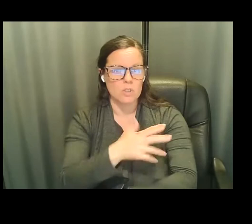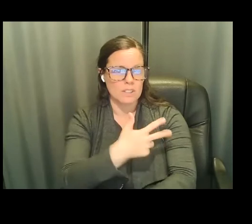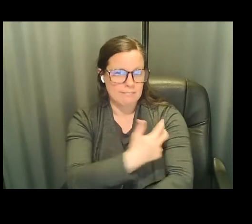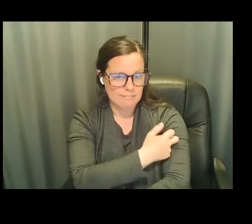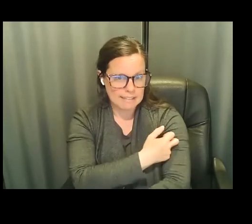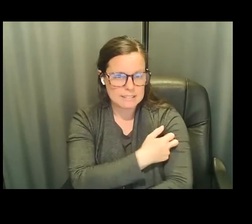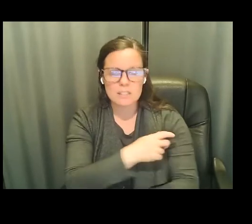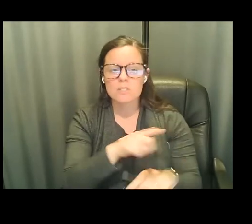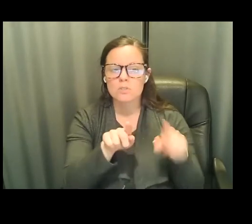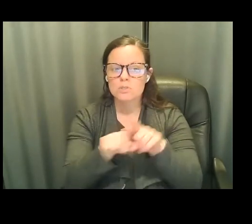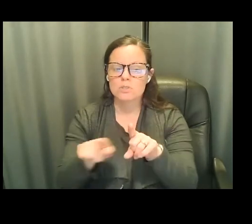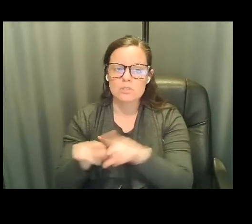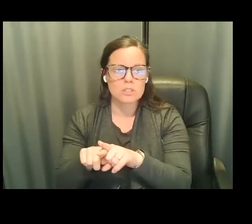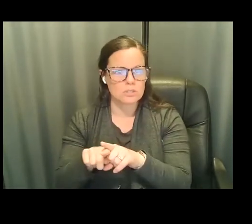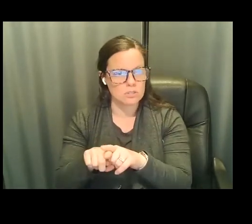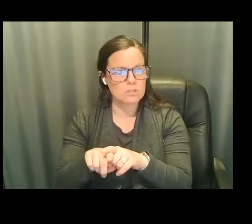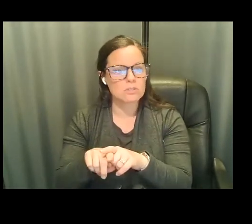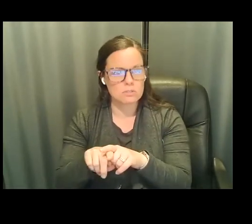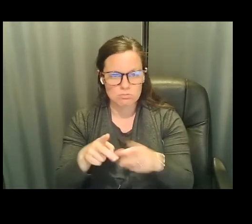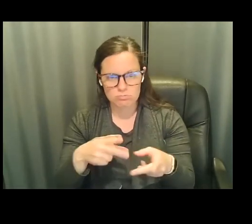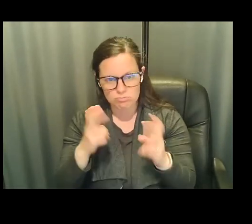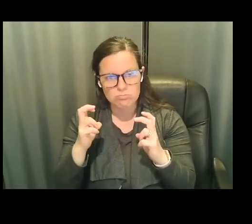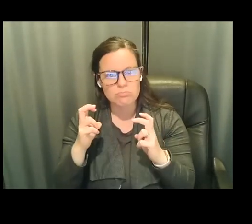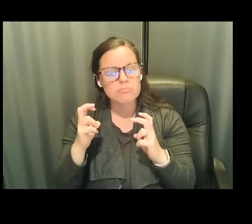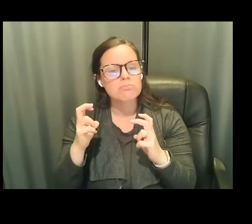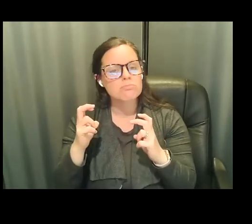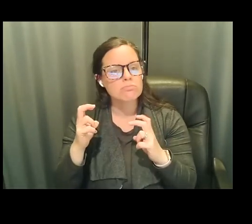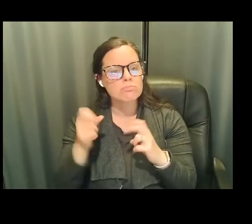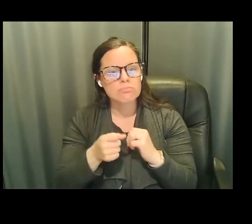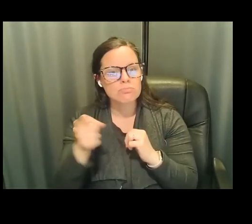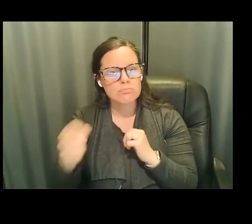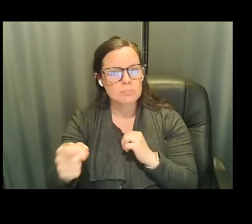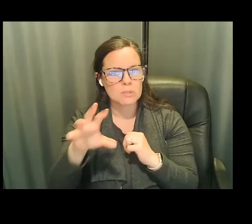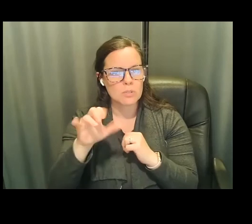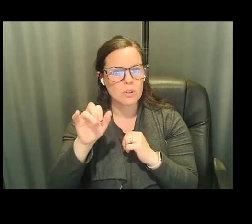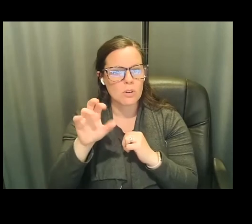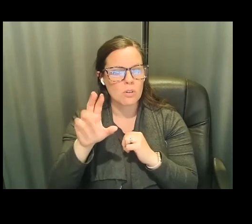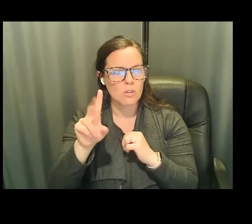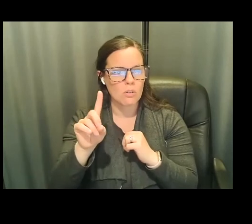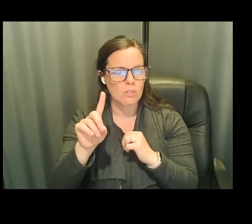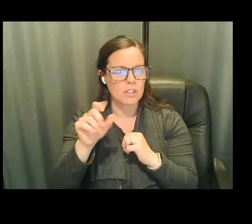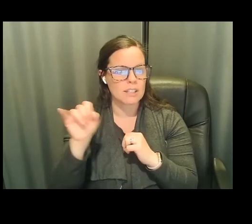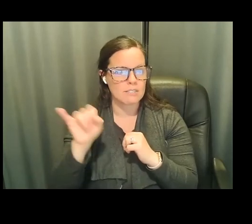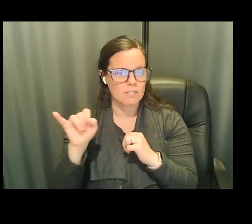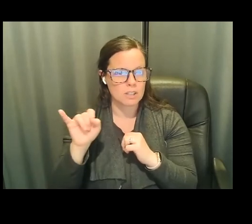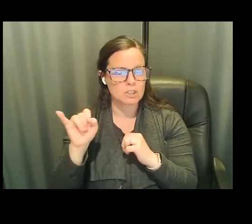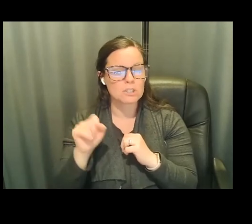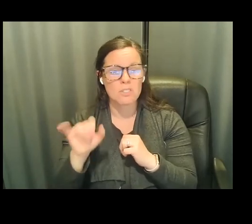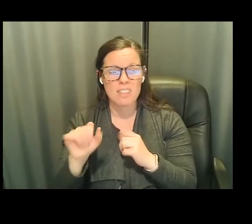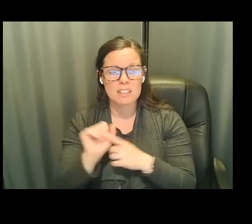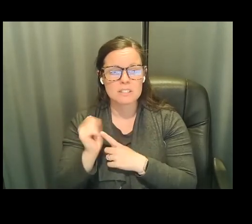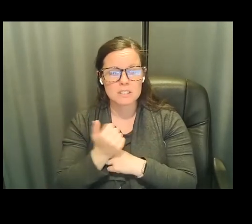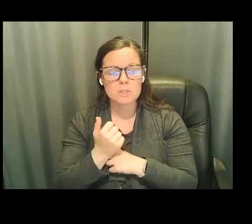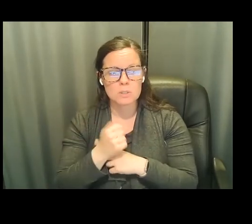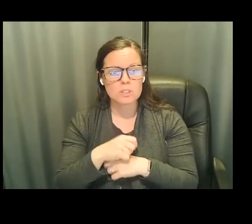who also came back and was admitted with COVID infection. So in those cases,